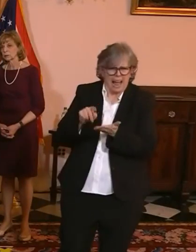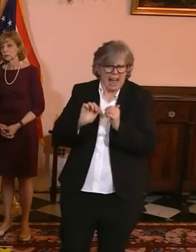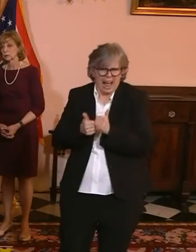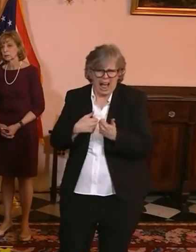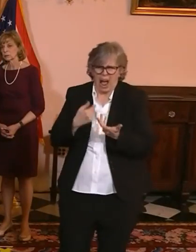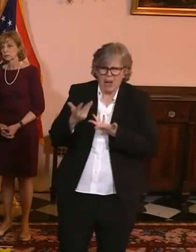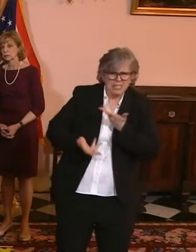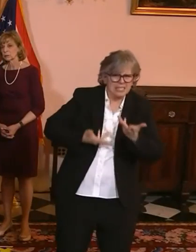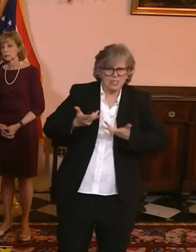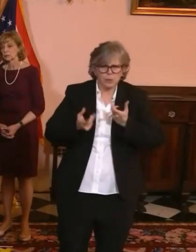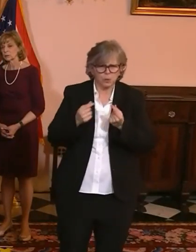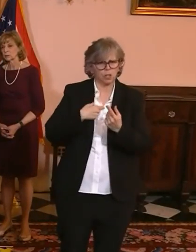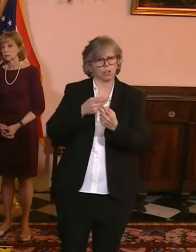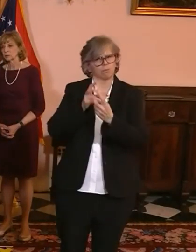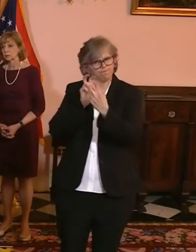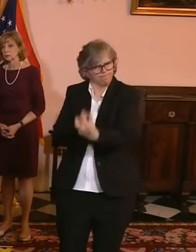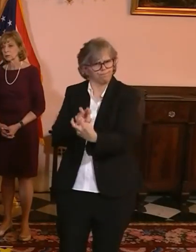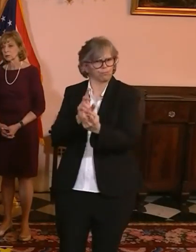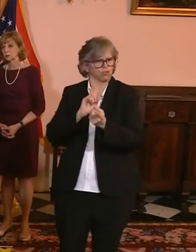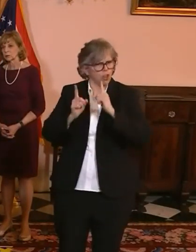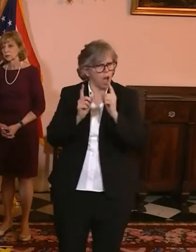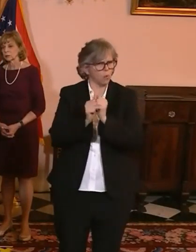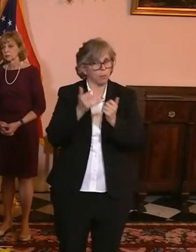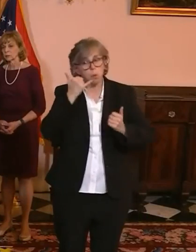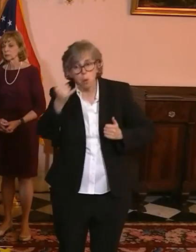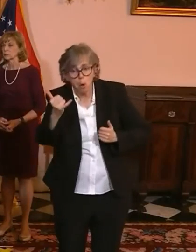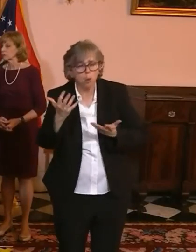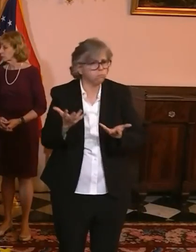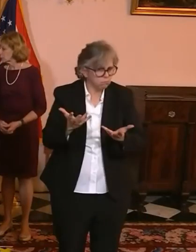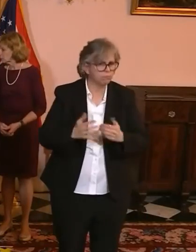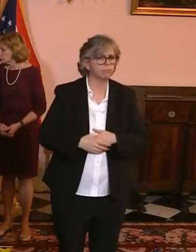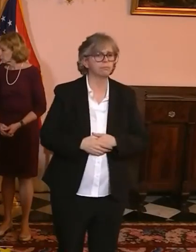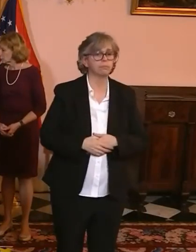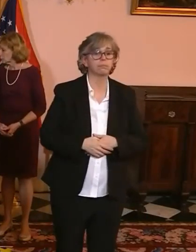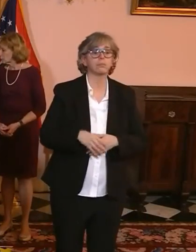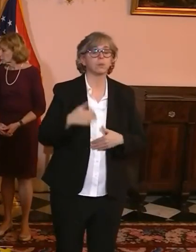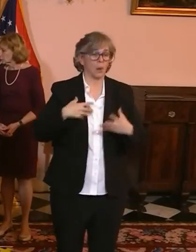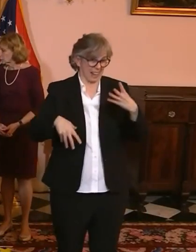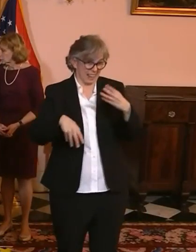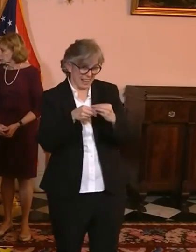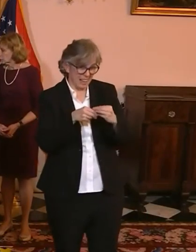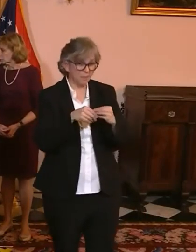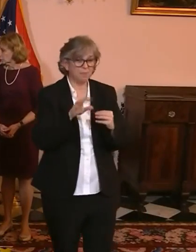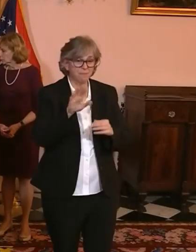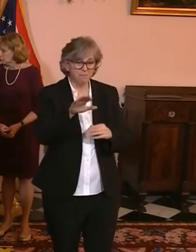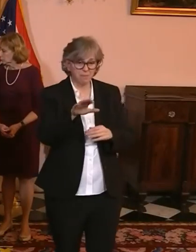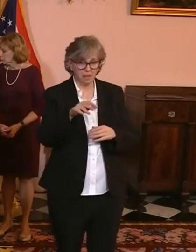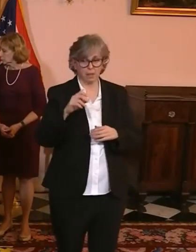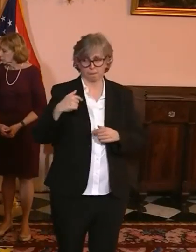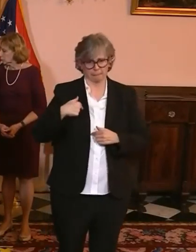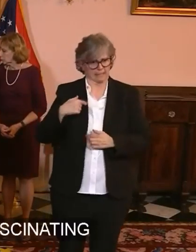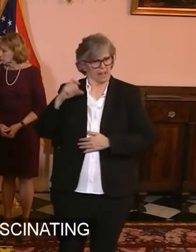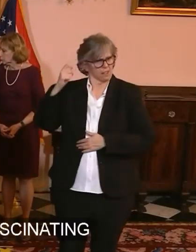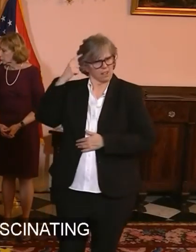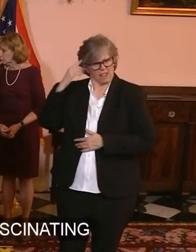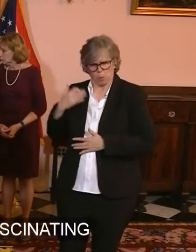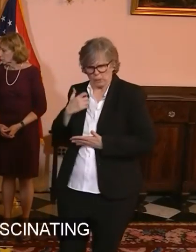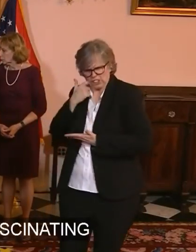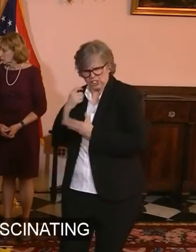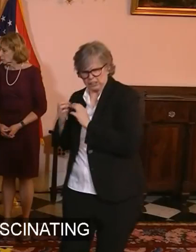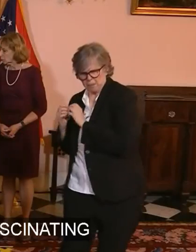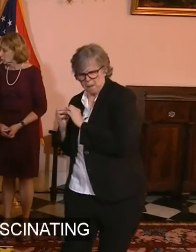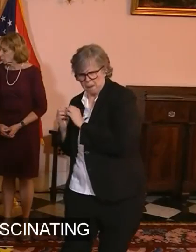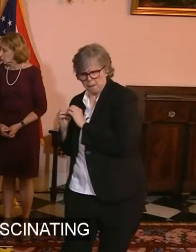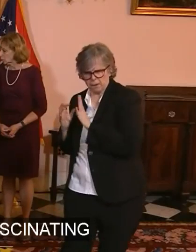Let me add that Governor and I were on a call today. It was a fascinating call with CEOs